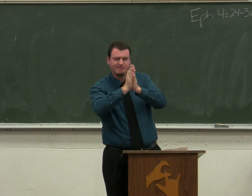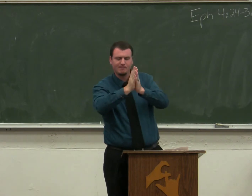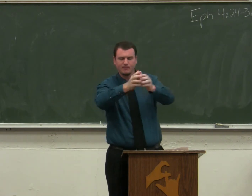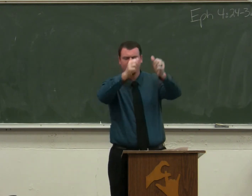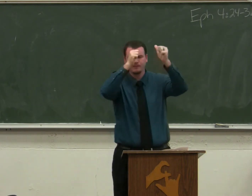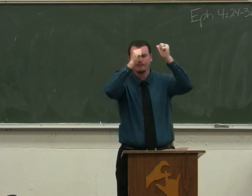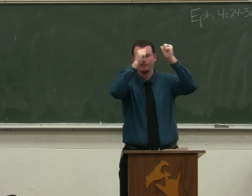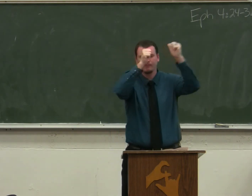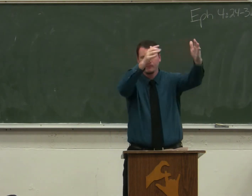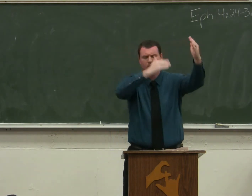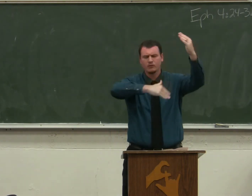Let's pray.